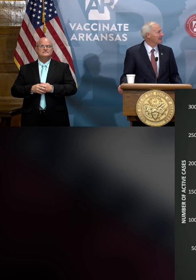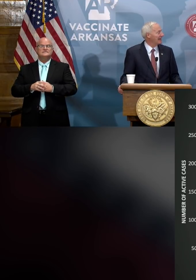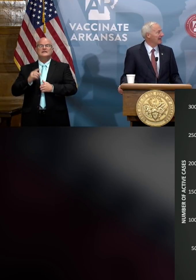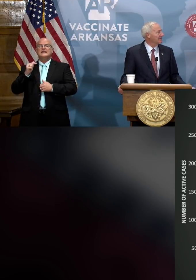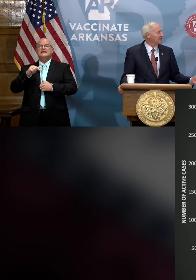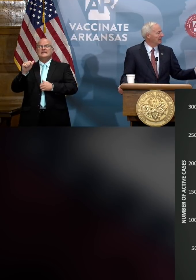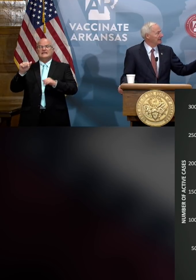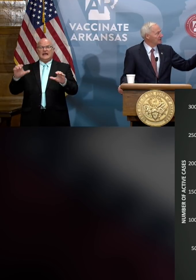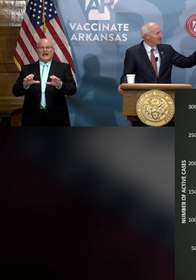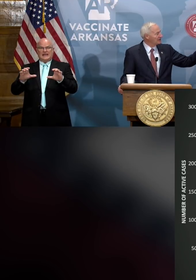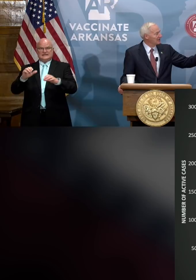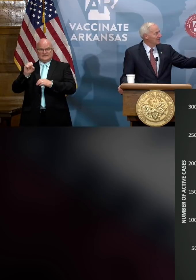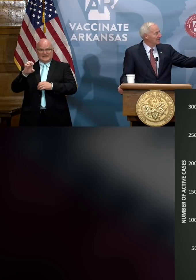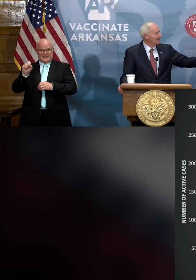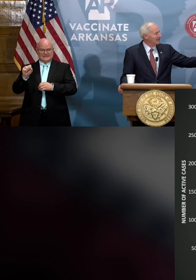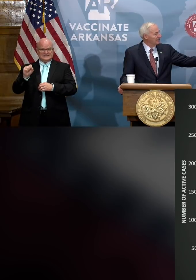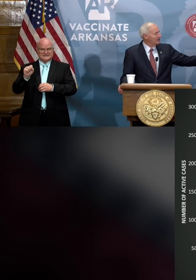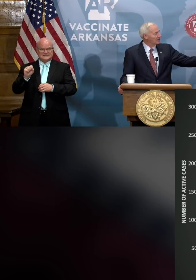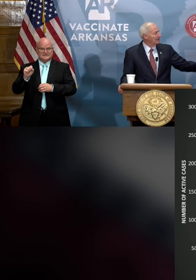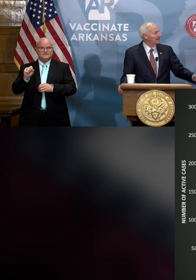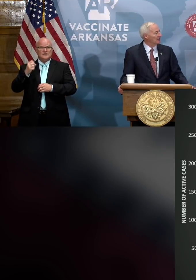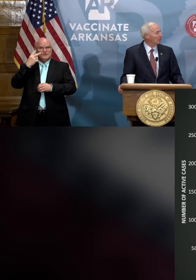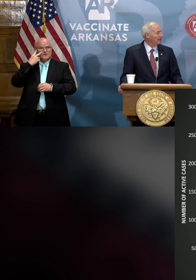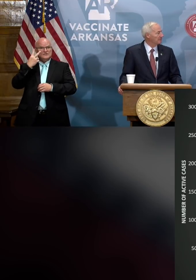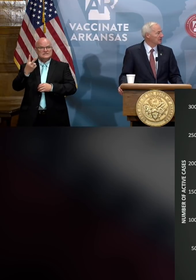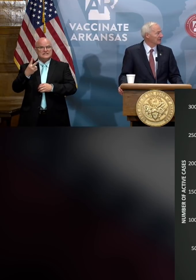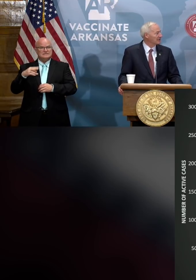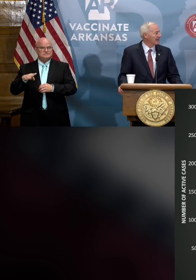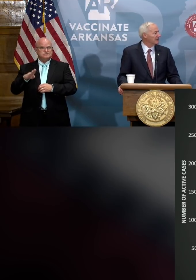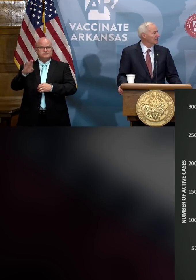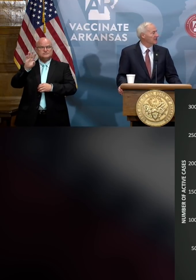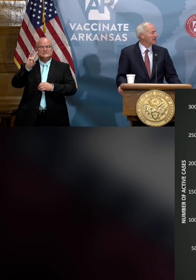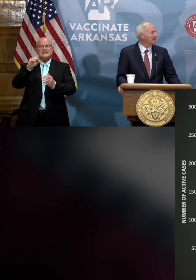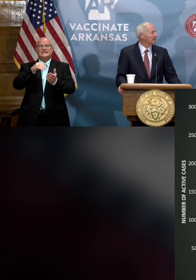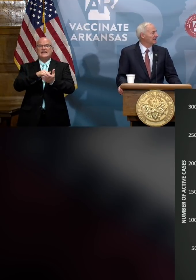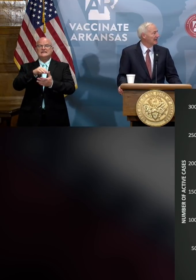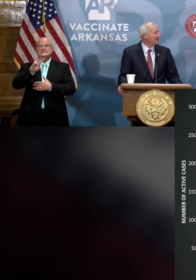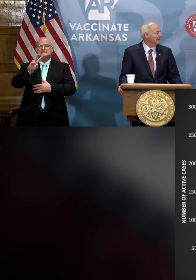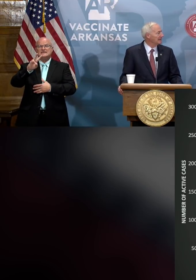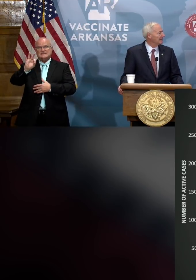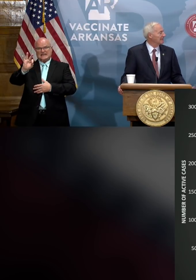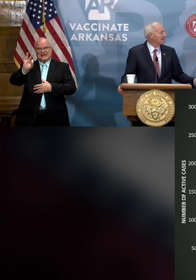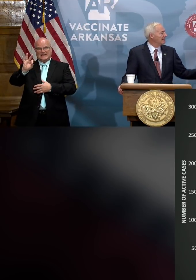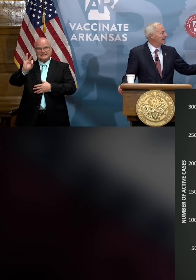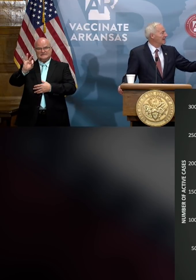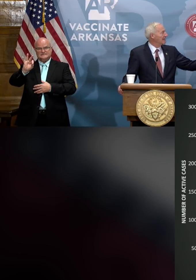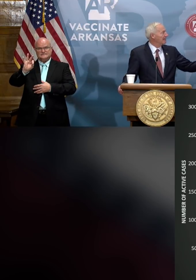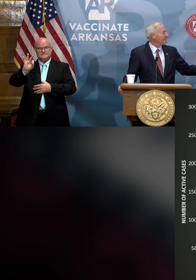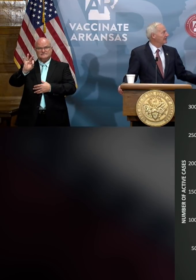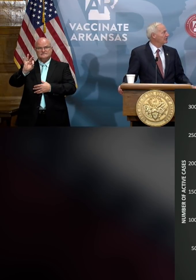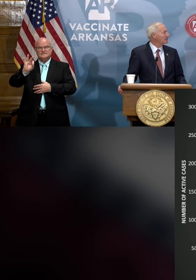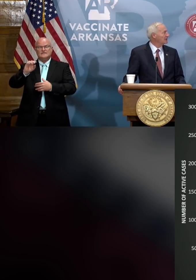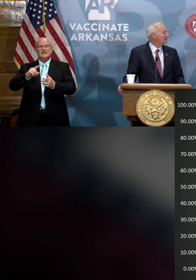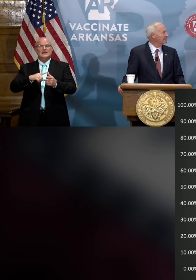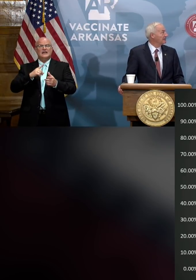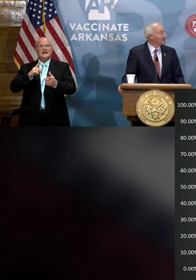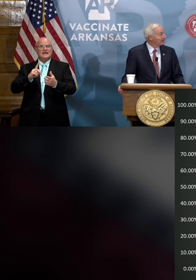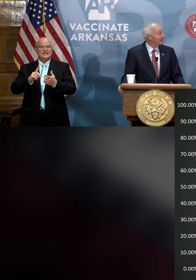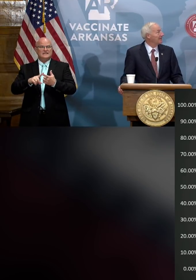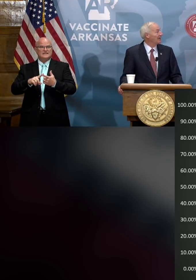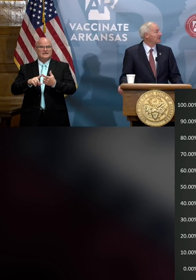this is the active cases. You can see it going up to 6,079. And then you